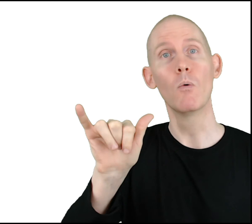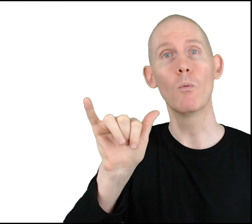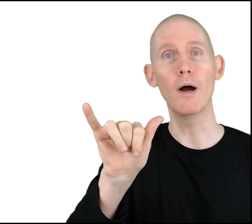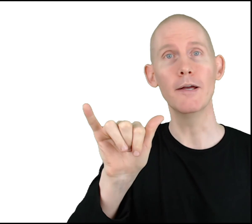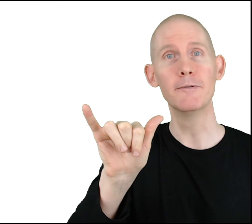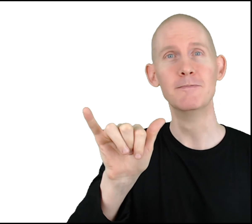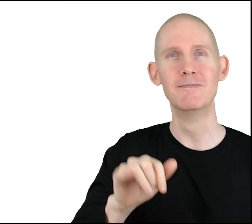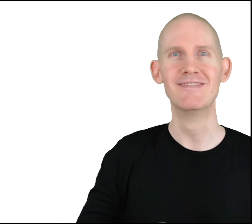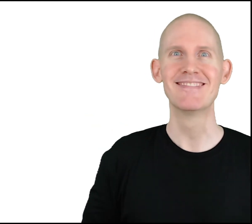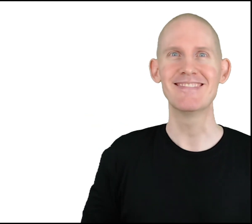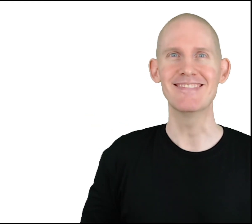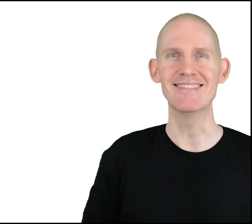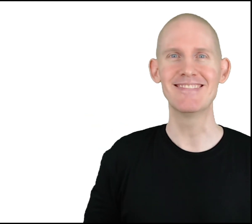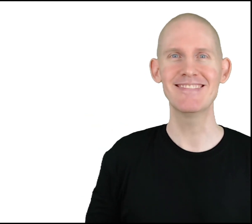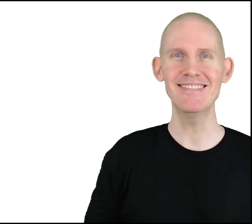Y.